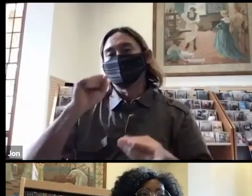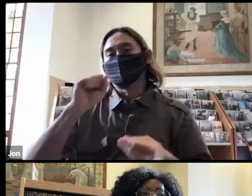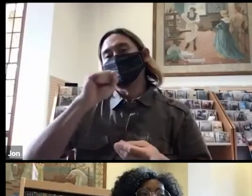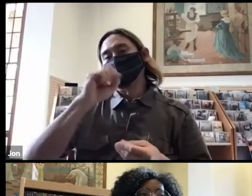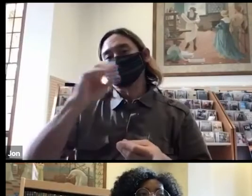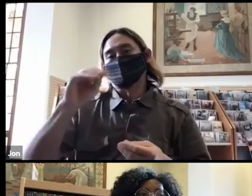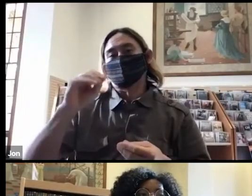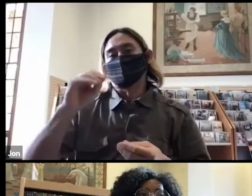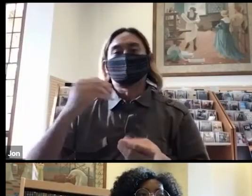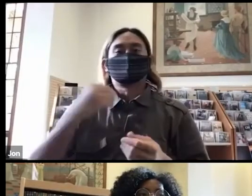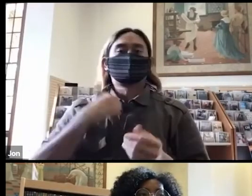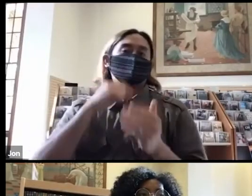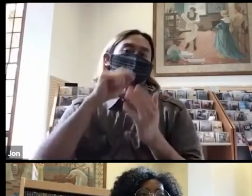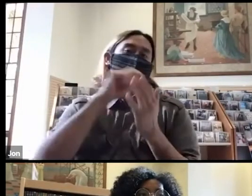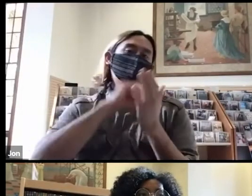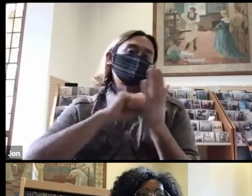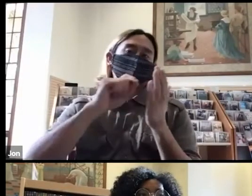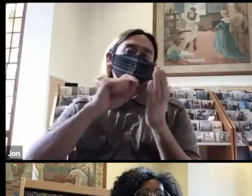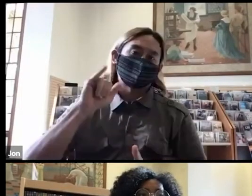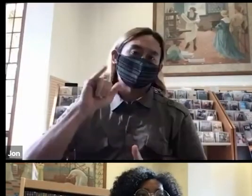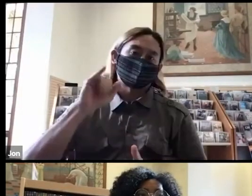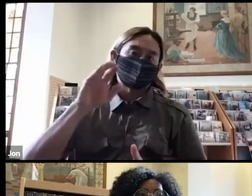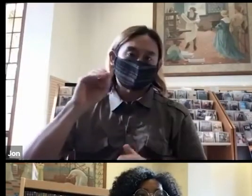So I wrote my bio.